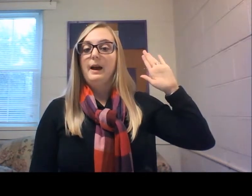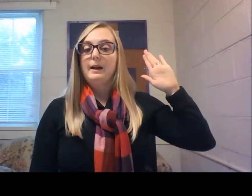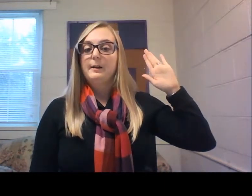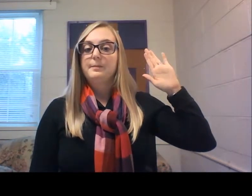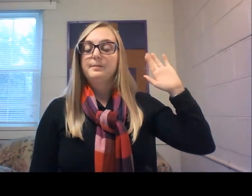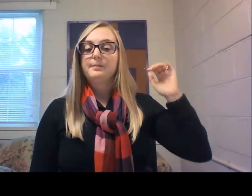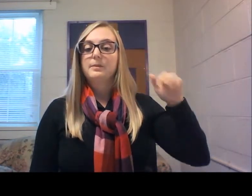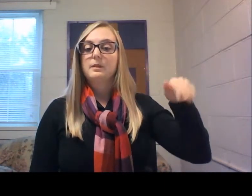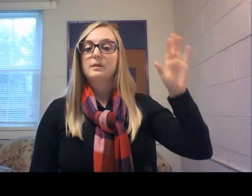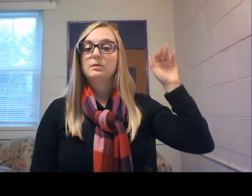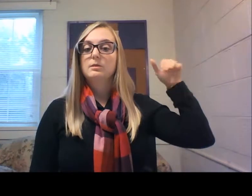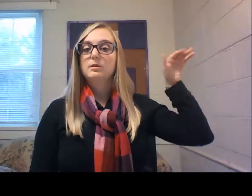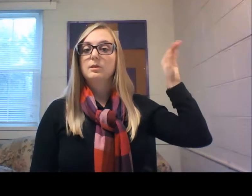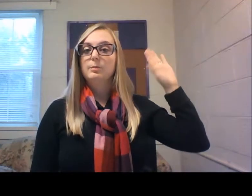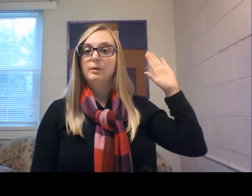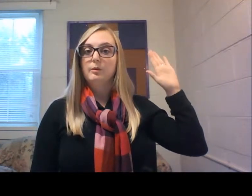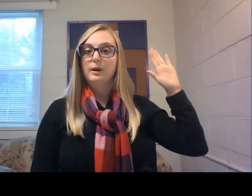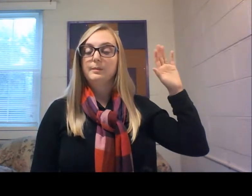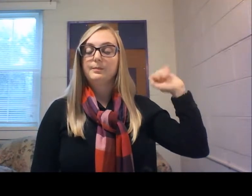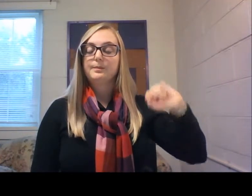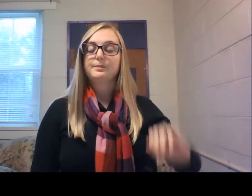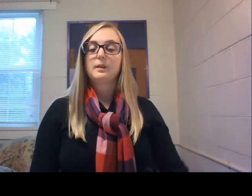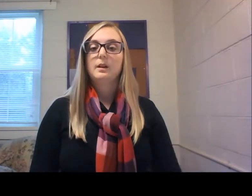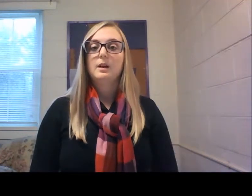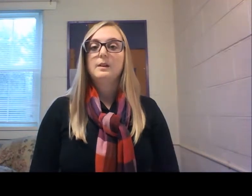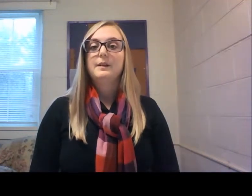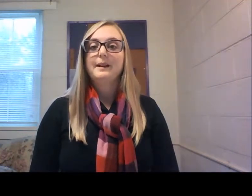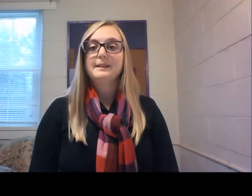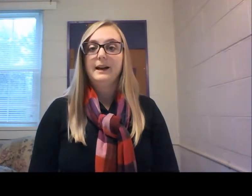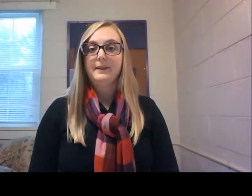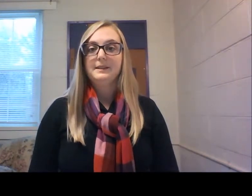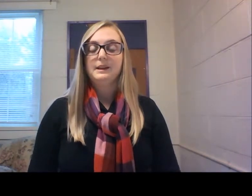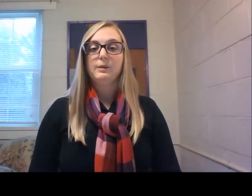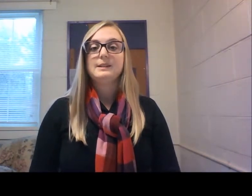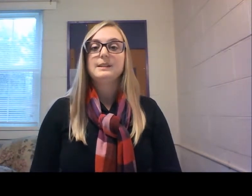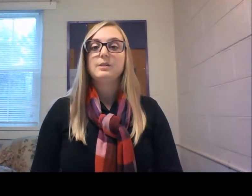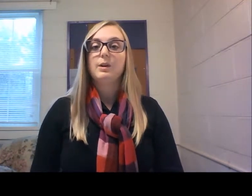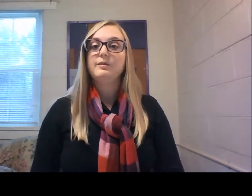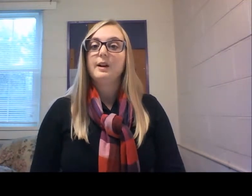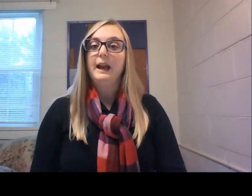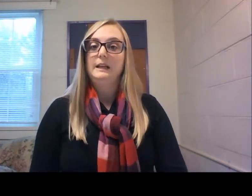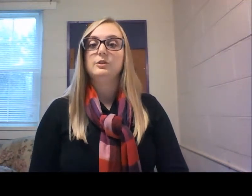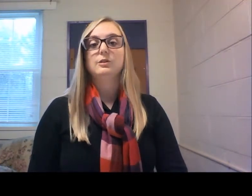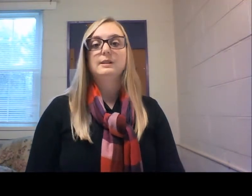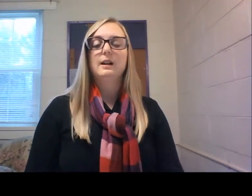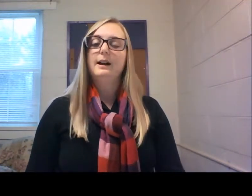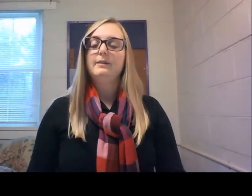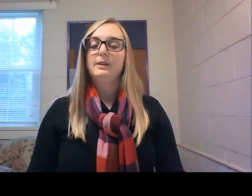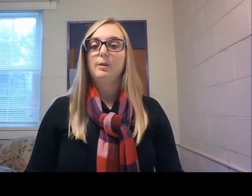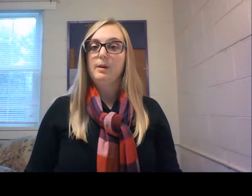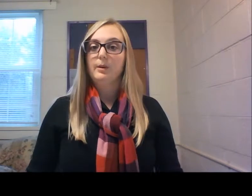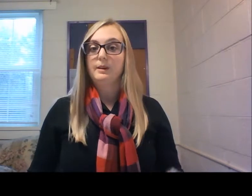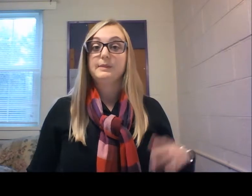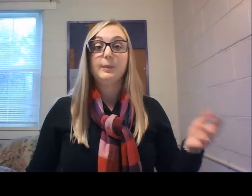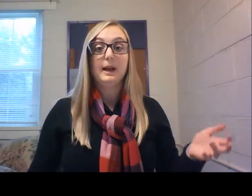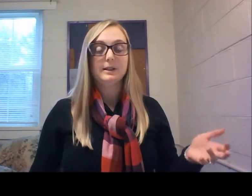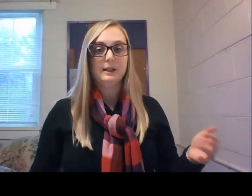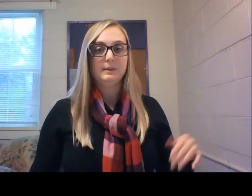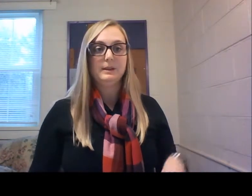back. Before. The next sign in this sequence is the one for angels, and a lot of them remembered this from last Christmas because